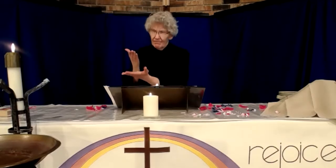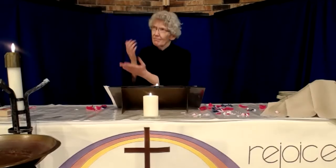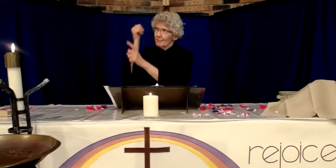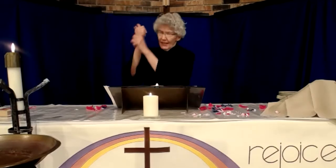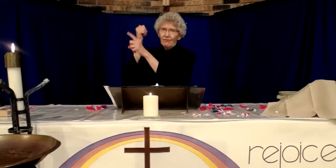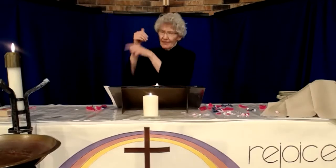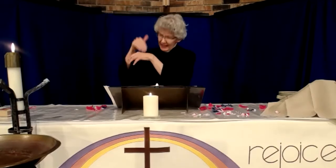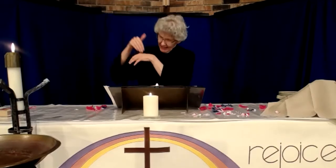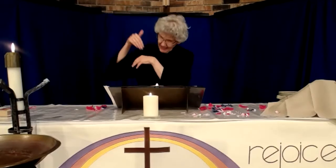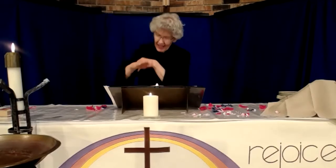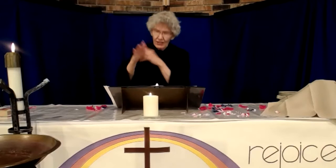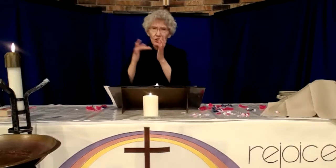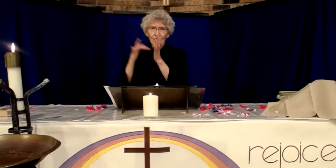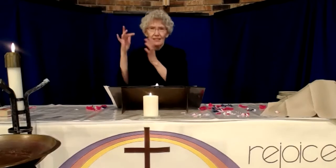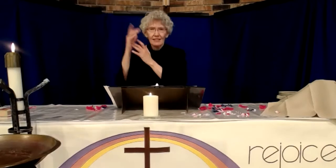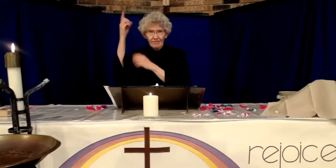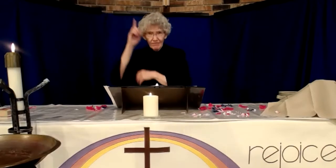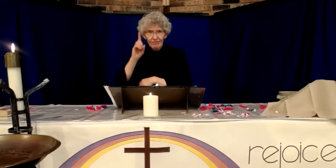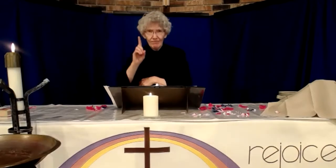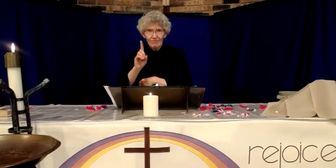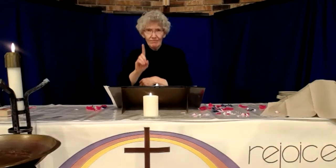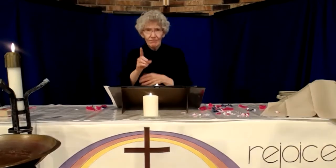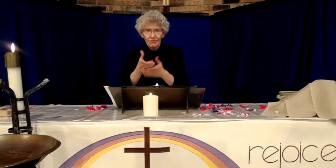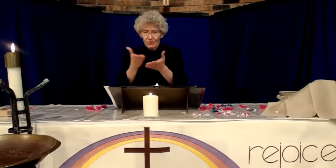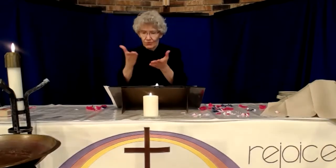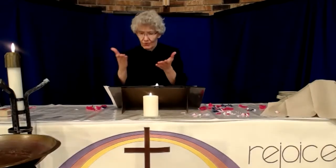God proved that he sent Jesus to you